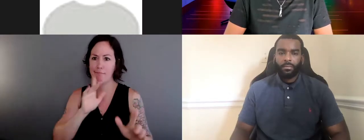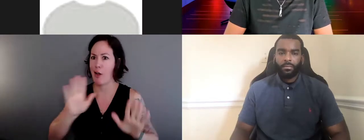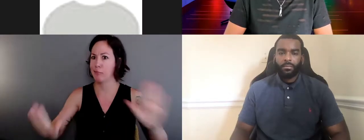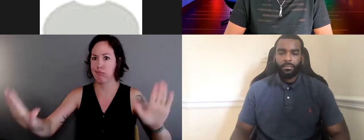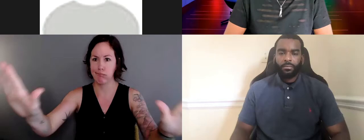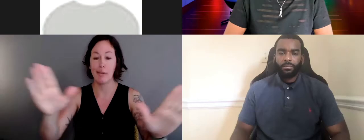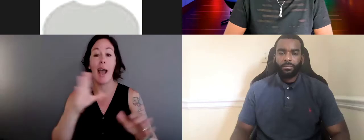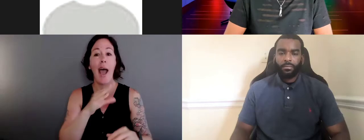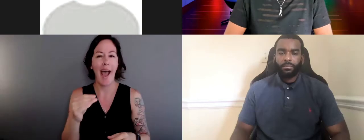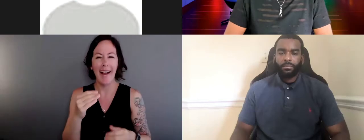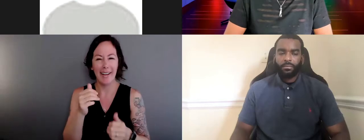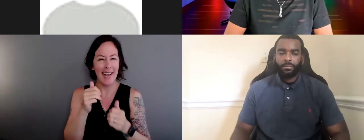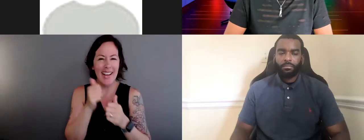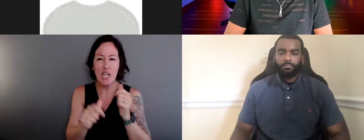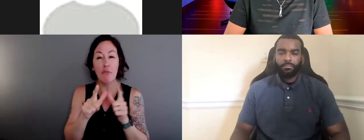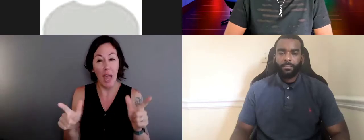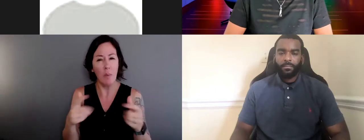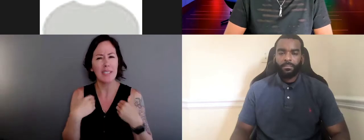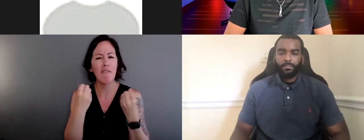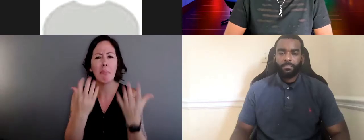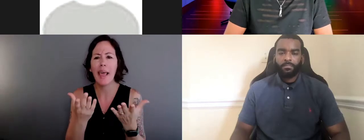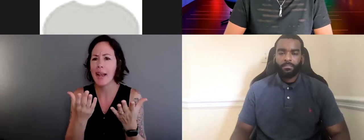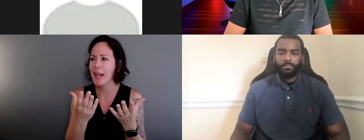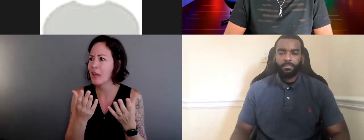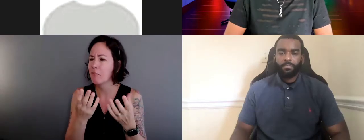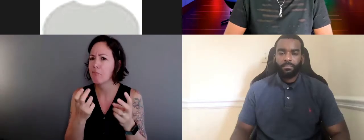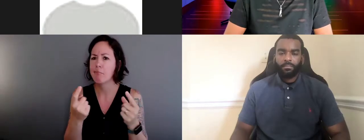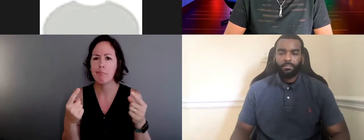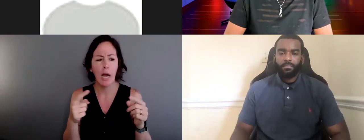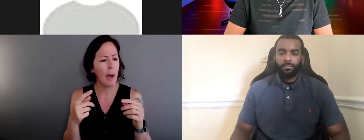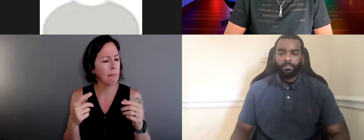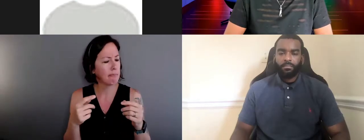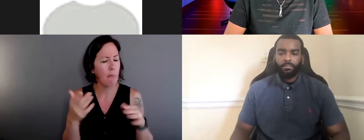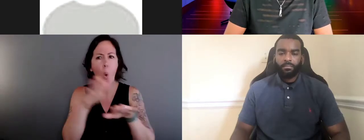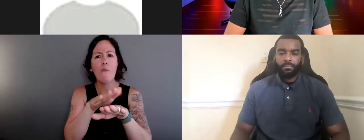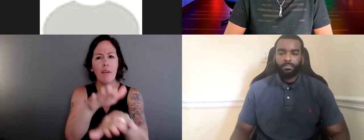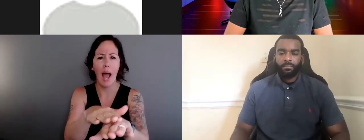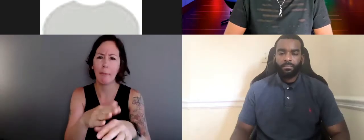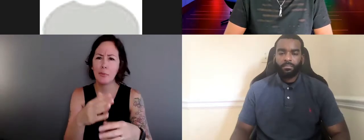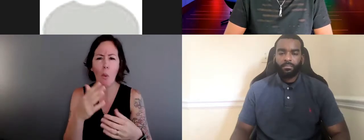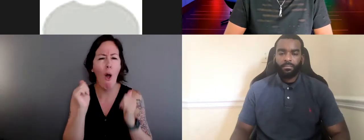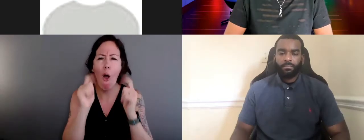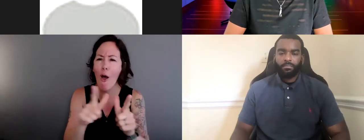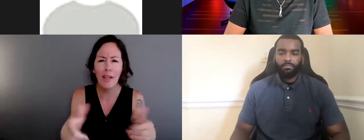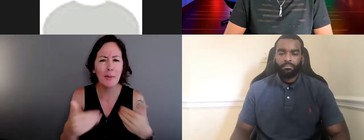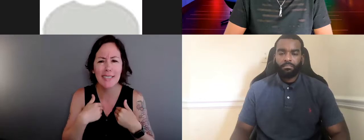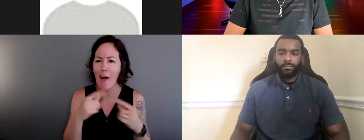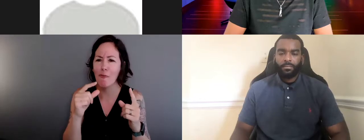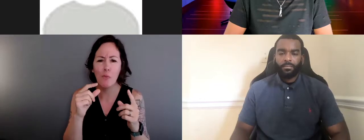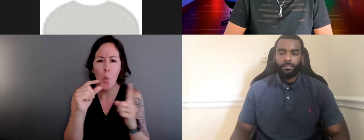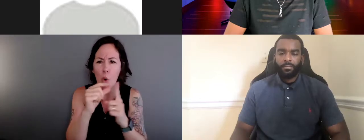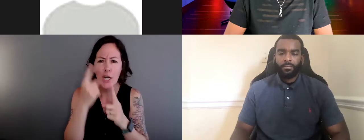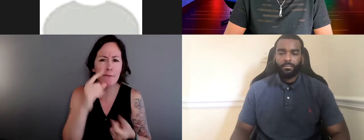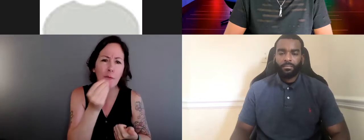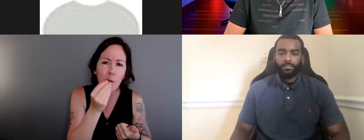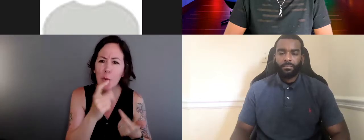correspondence. All languages are unique in and of themselves. And, all